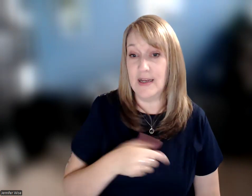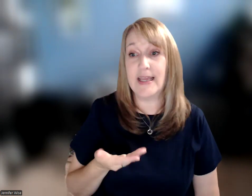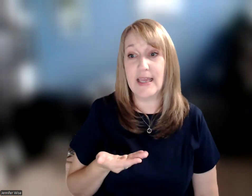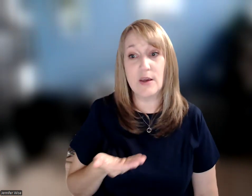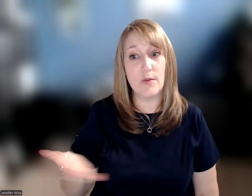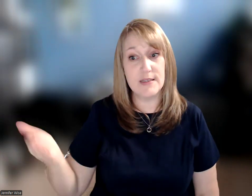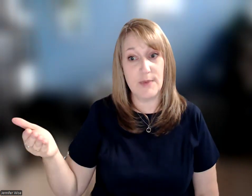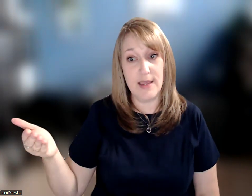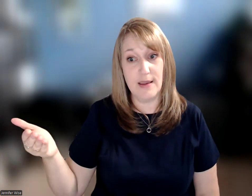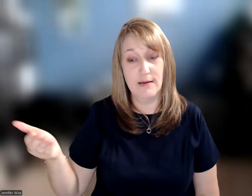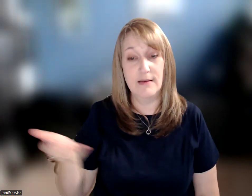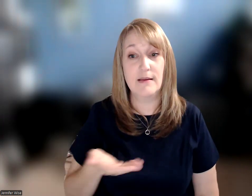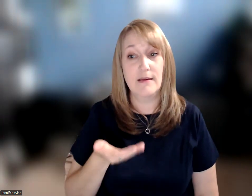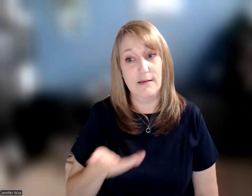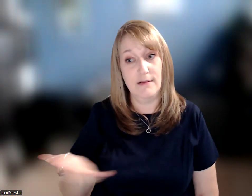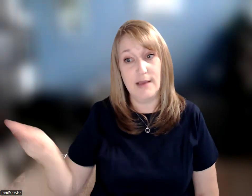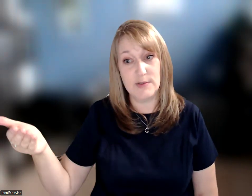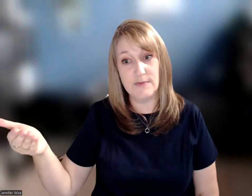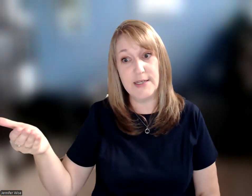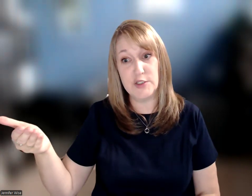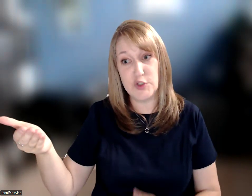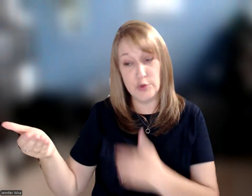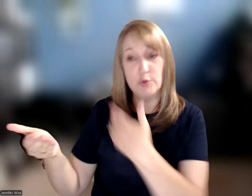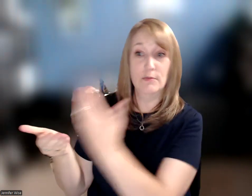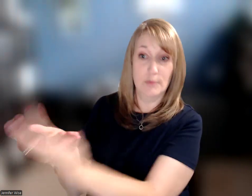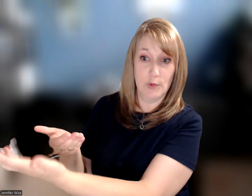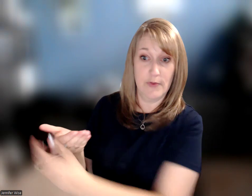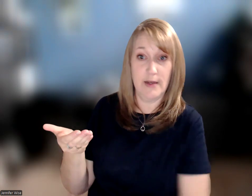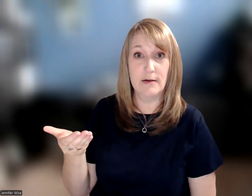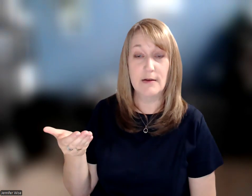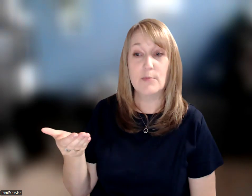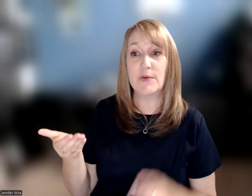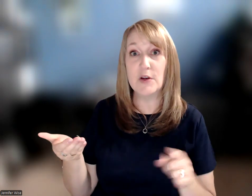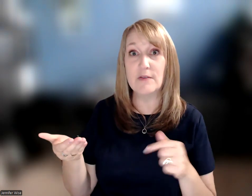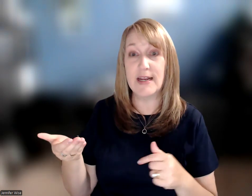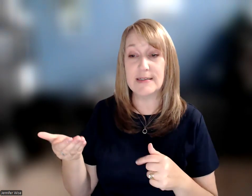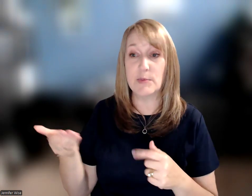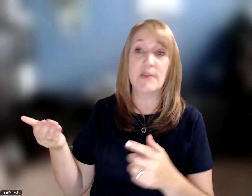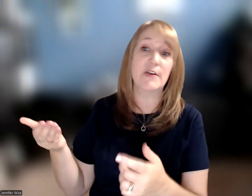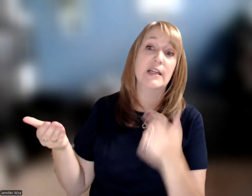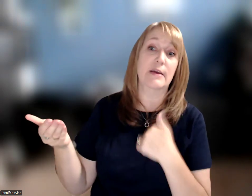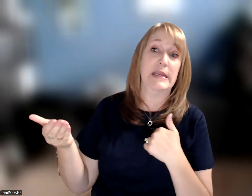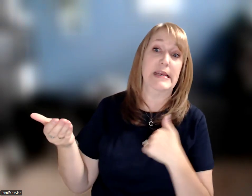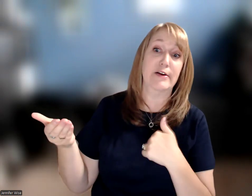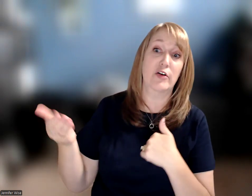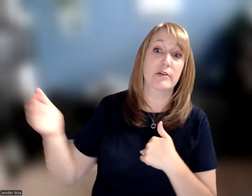it can go this way. I was invited to over there. But if you're inviting someone, then they're going to come here. So